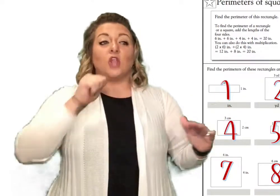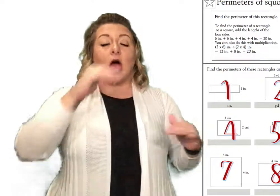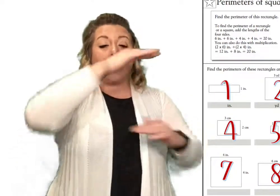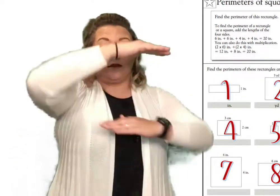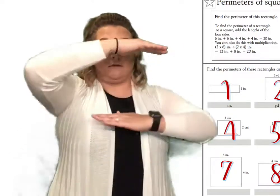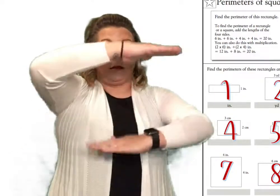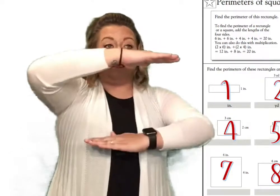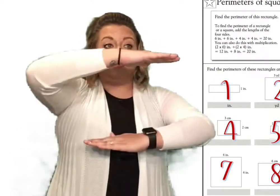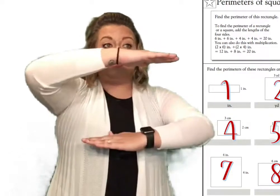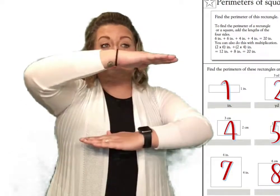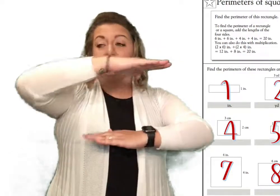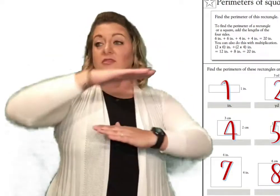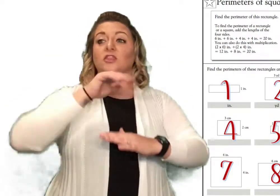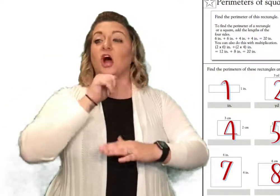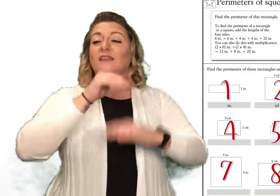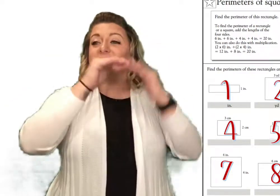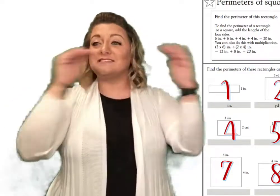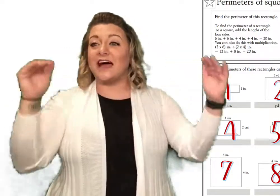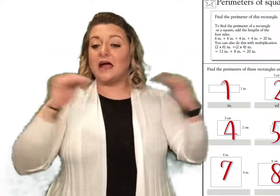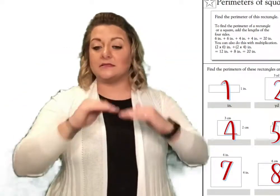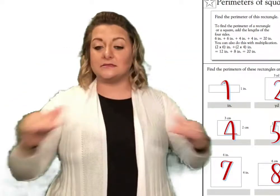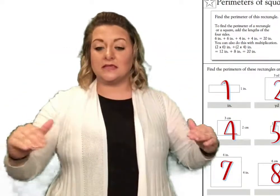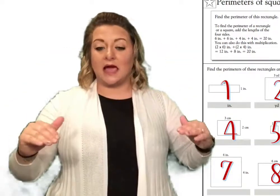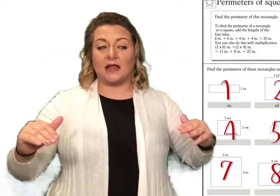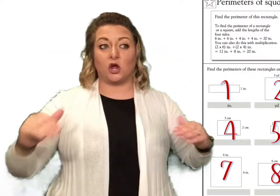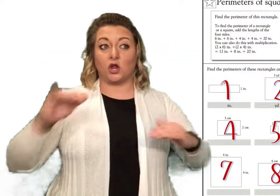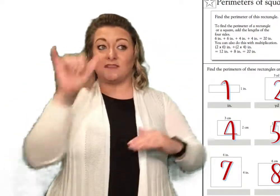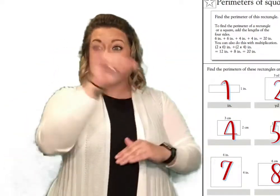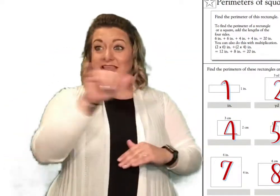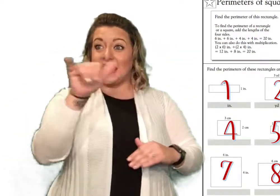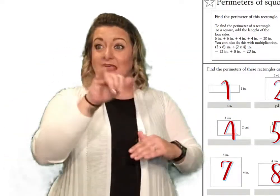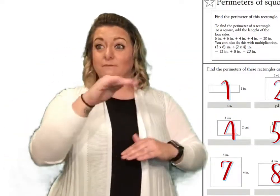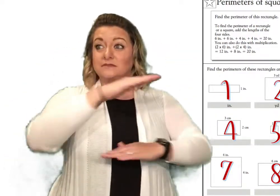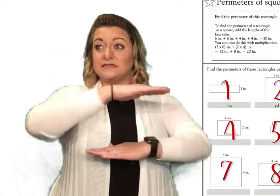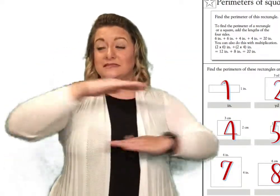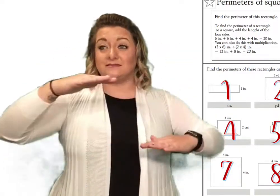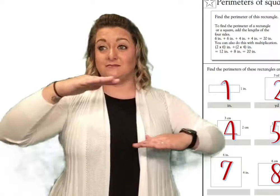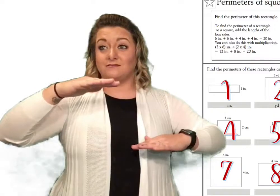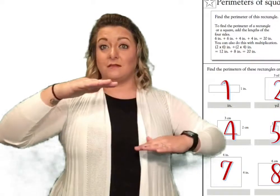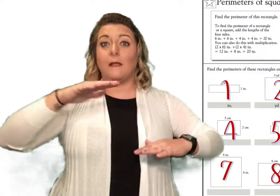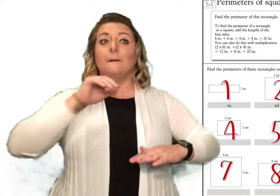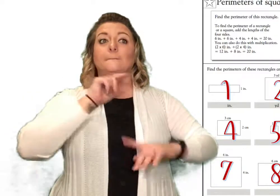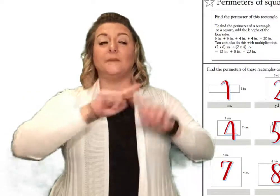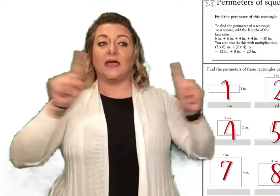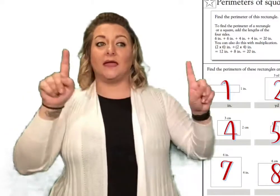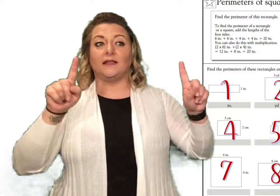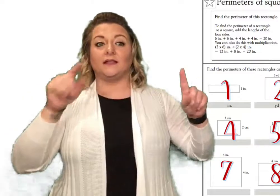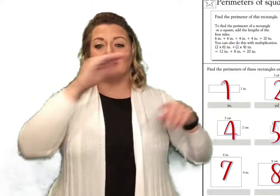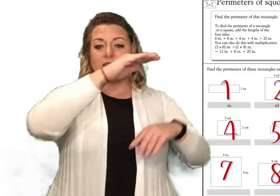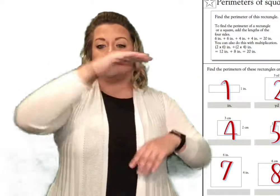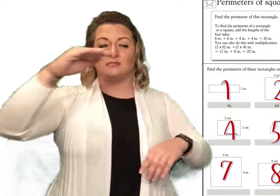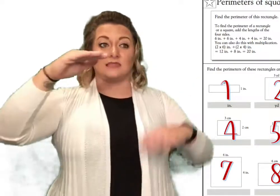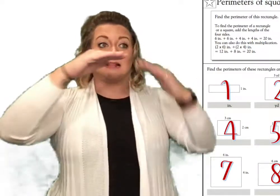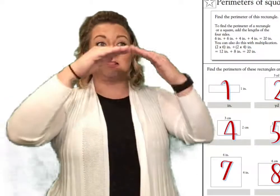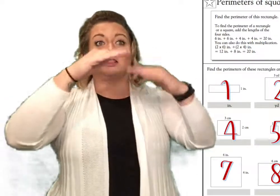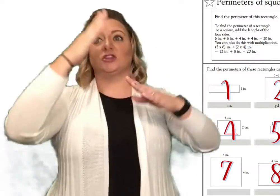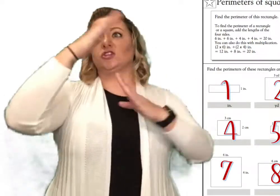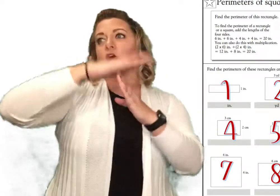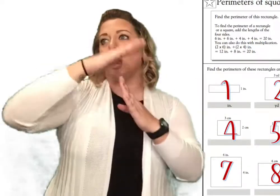Not the sides that are the same, but like the